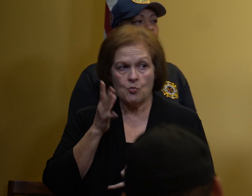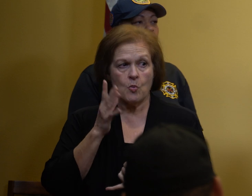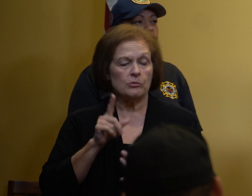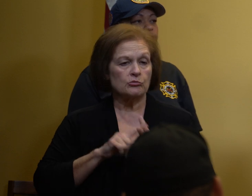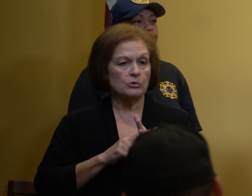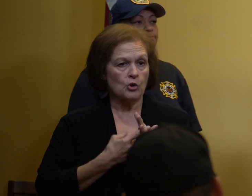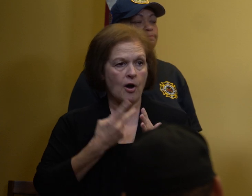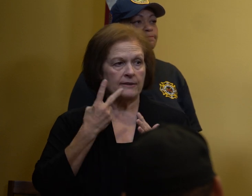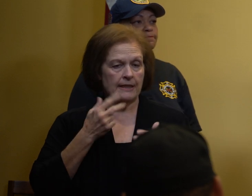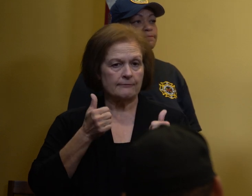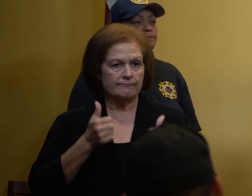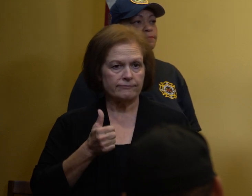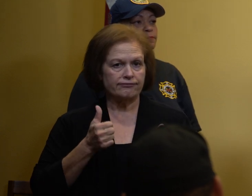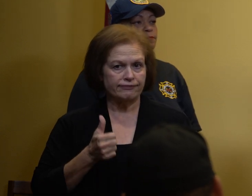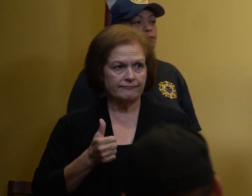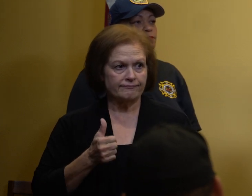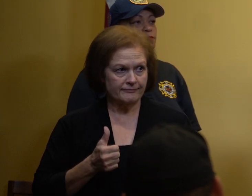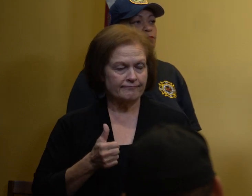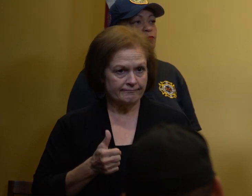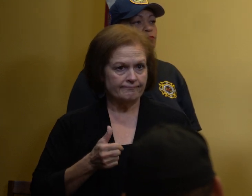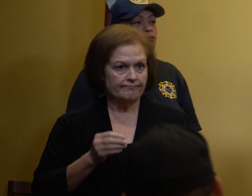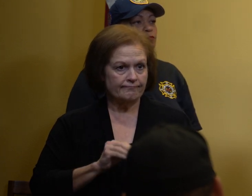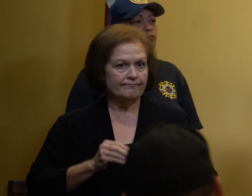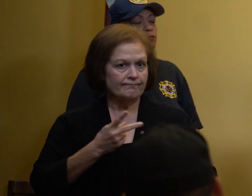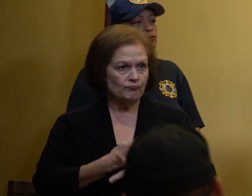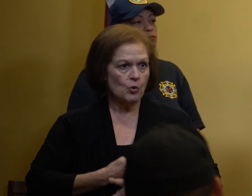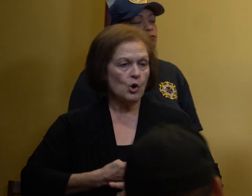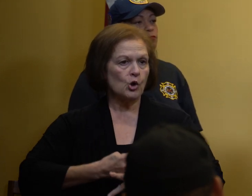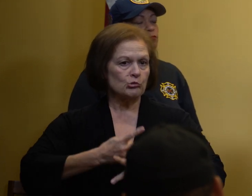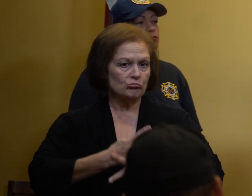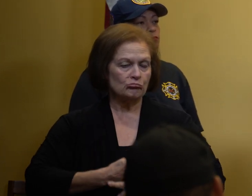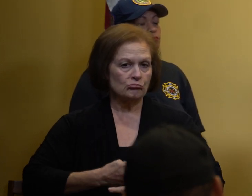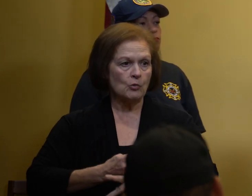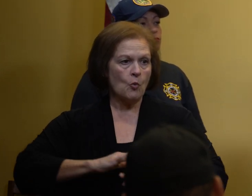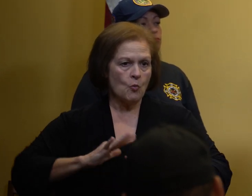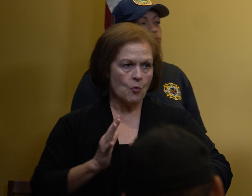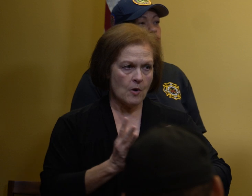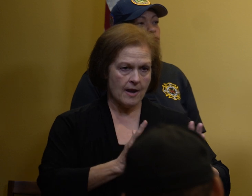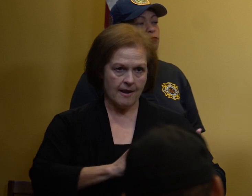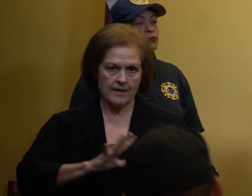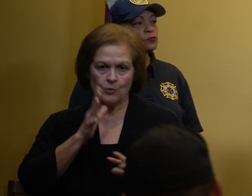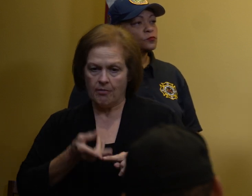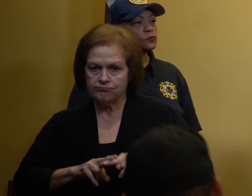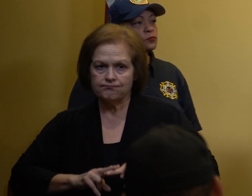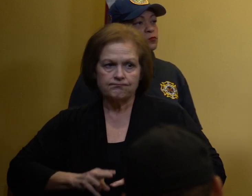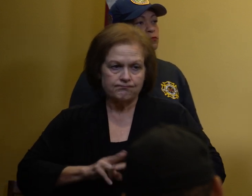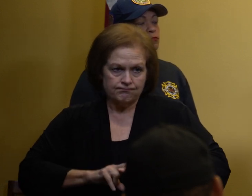to diminish. Rain will start to pick up. Winds will start to pick up and get